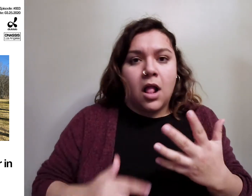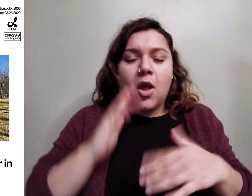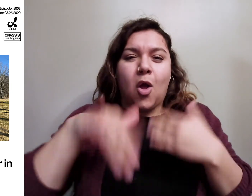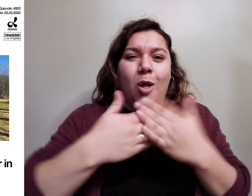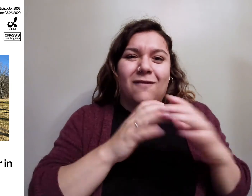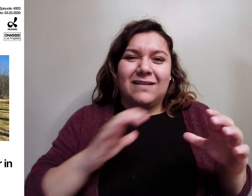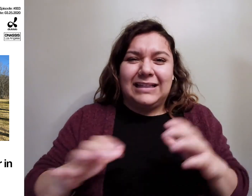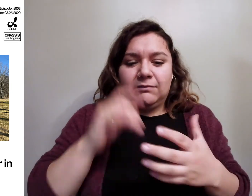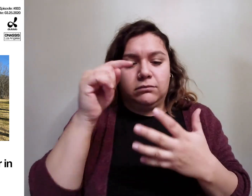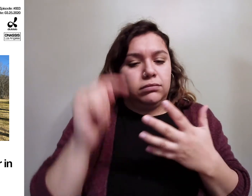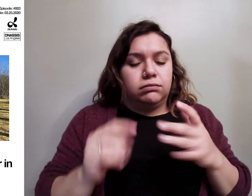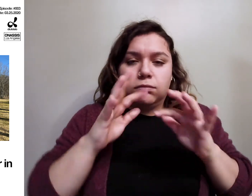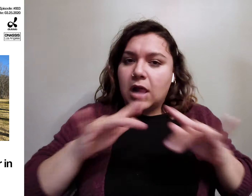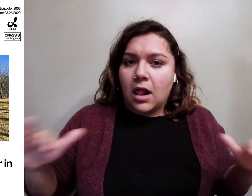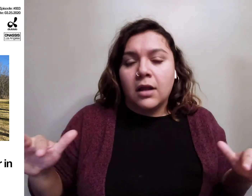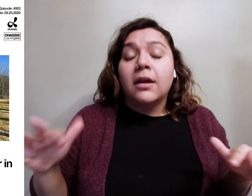stopping